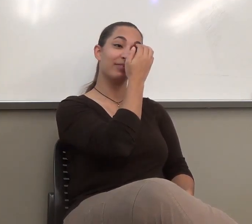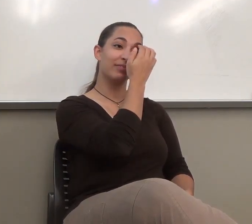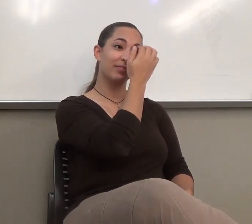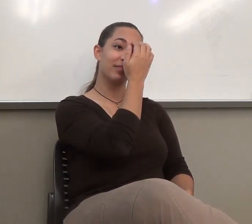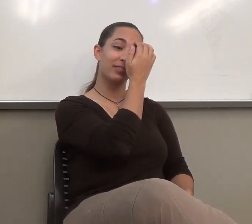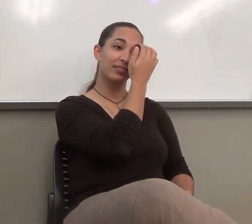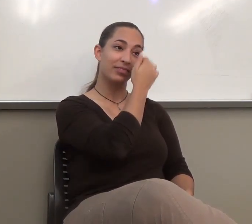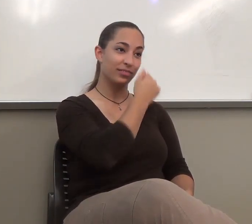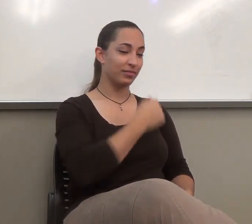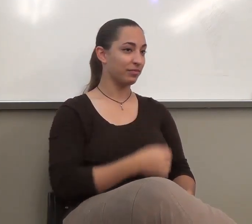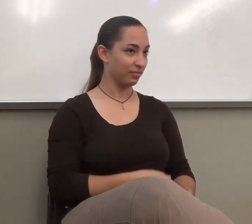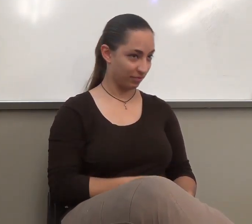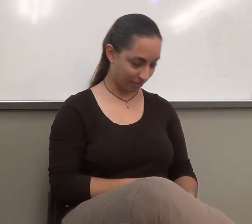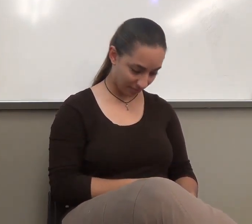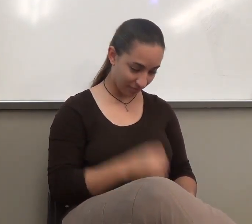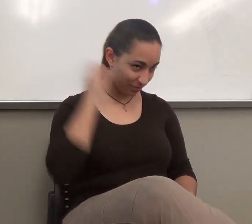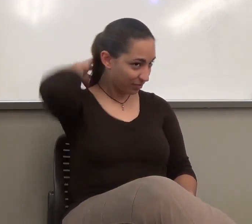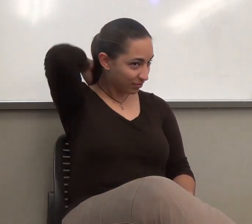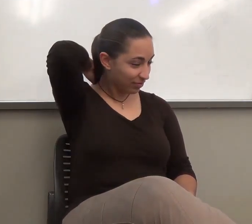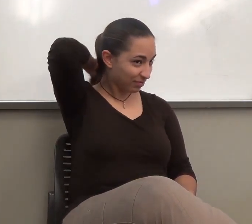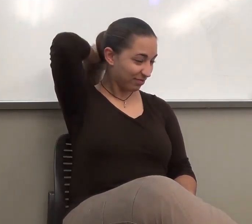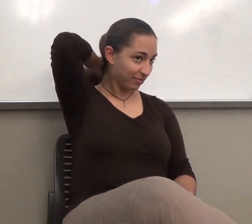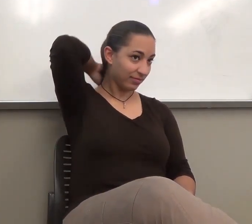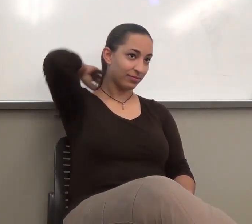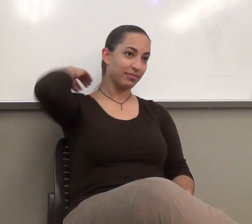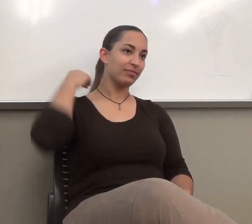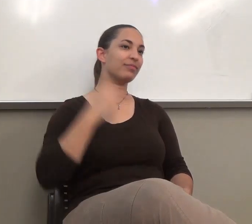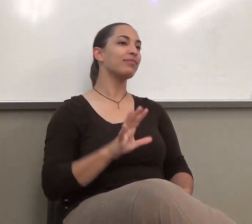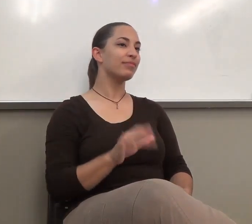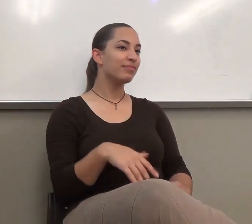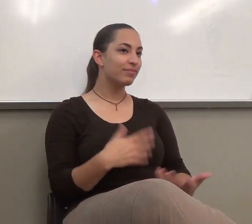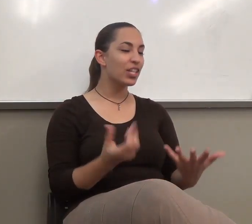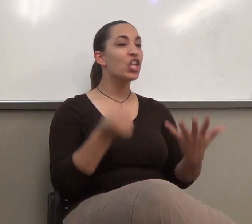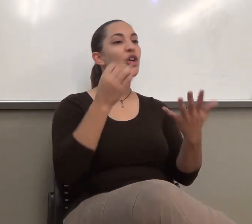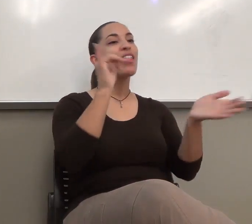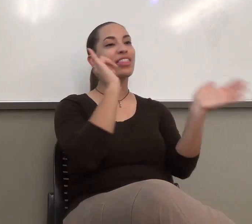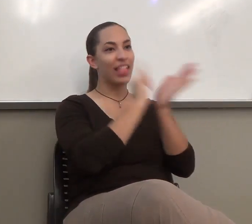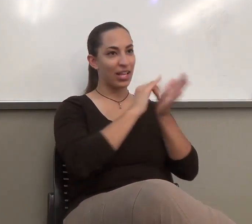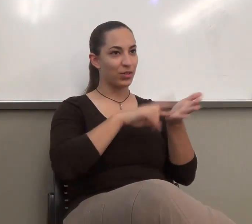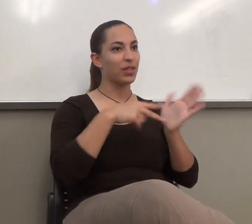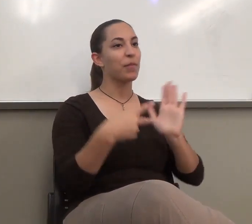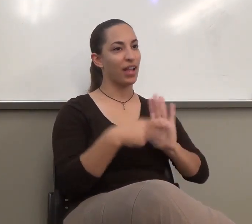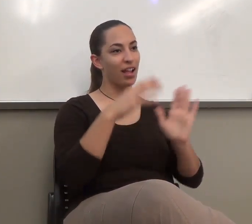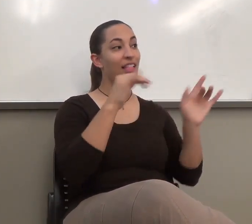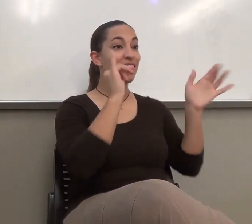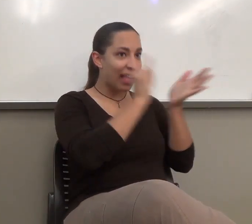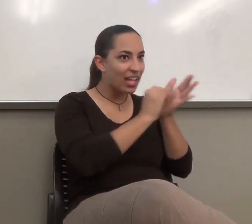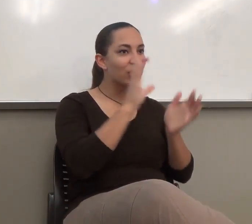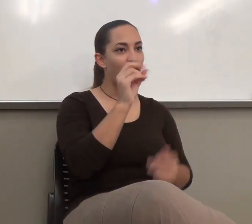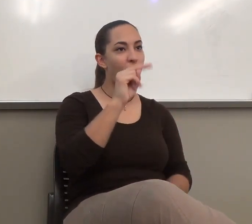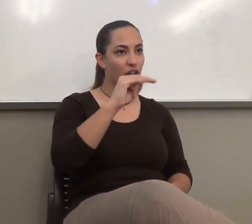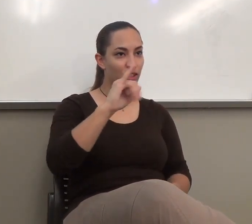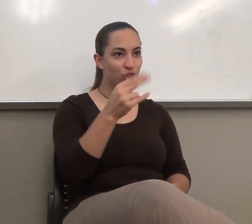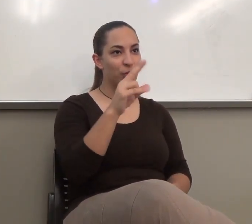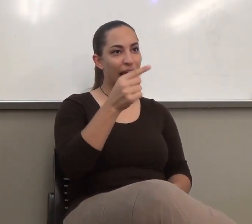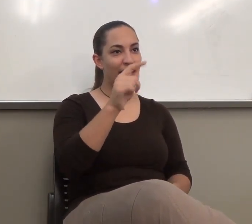verb, they say, what are you talking about? Because all we usually really need to know is that the